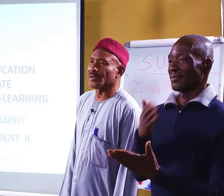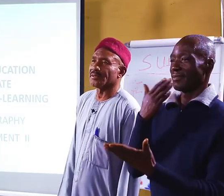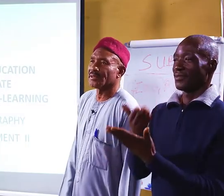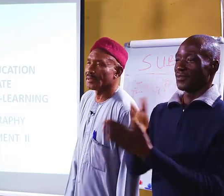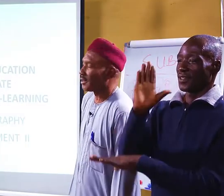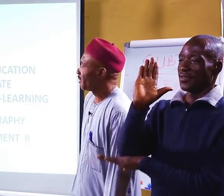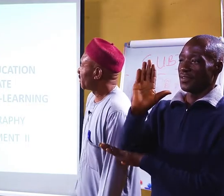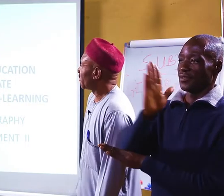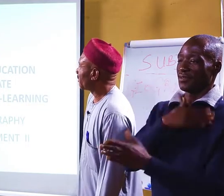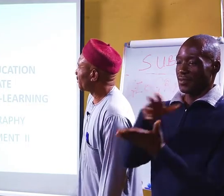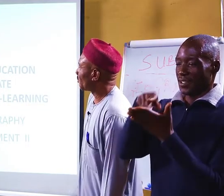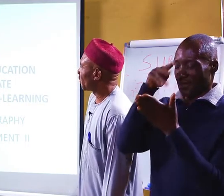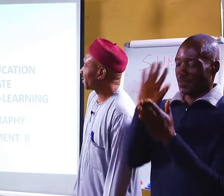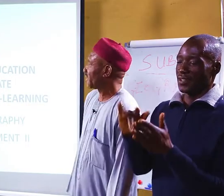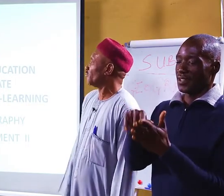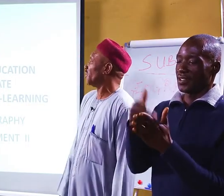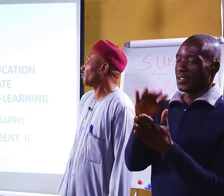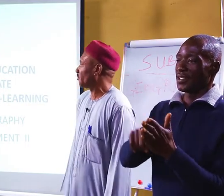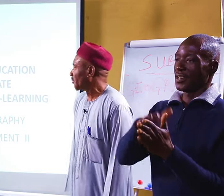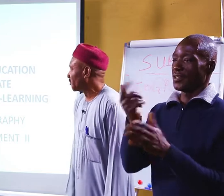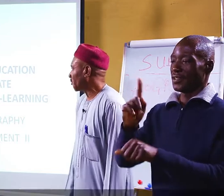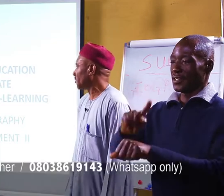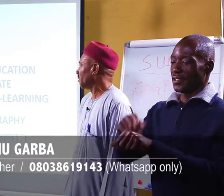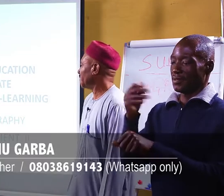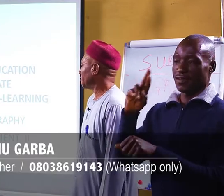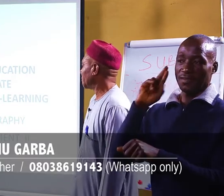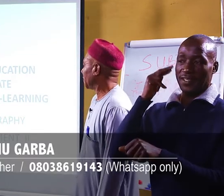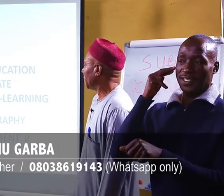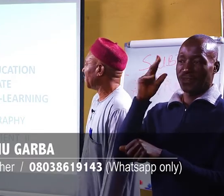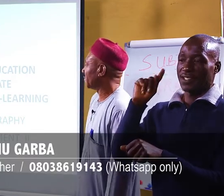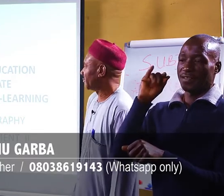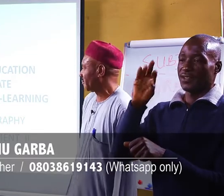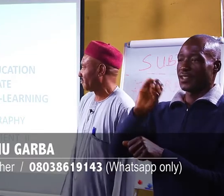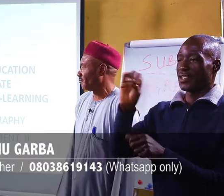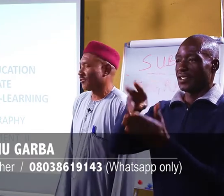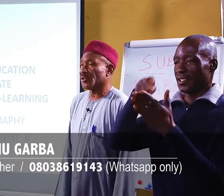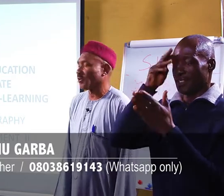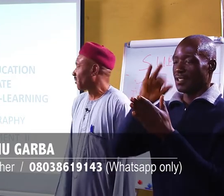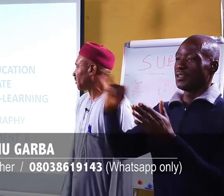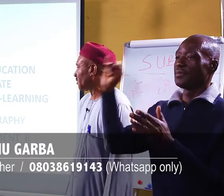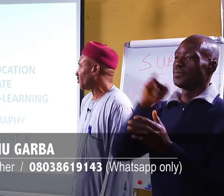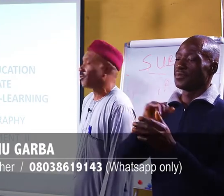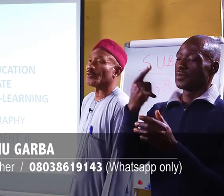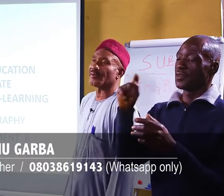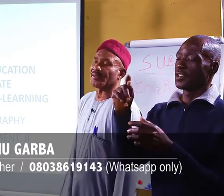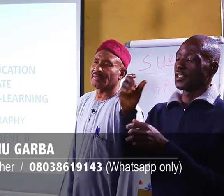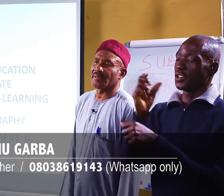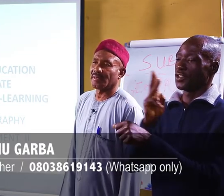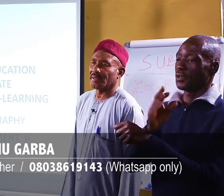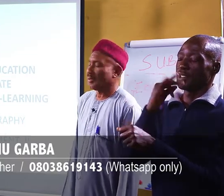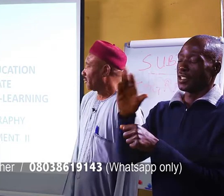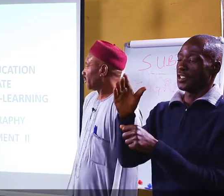Good day, students. This is another segment of radio, television, e-learning. The subject is